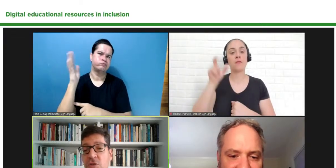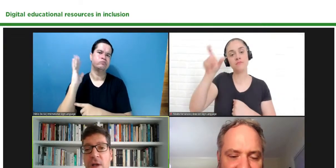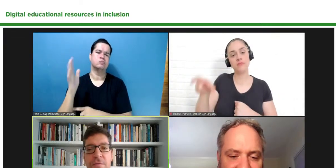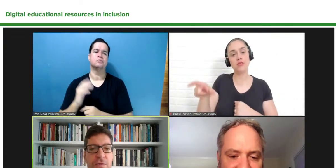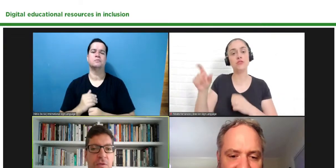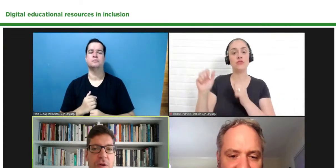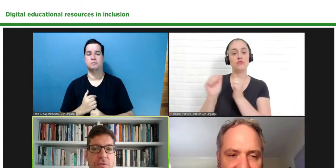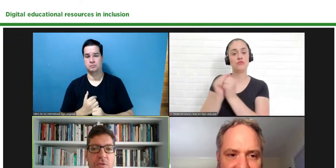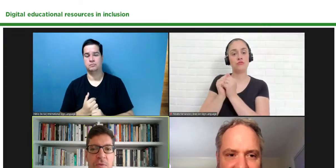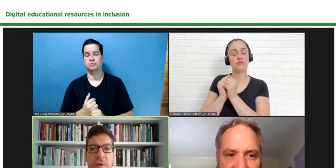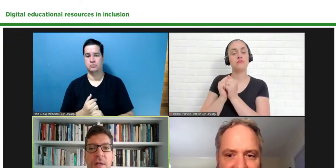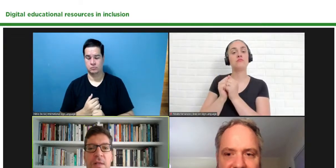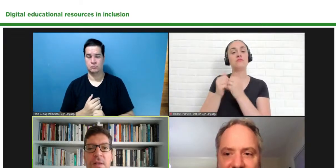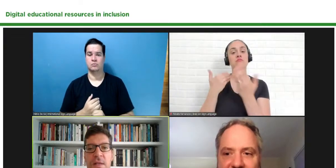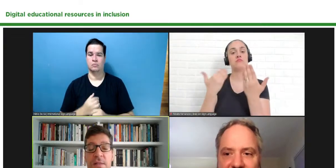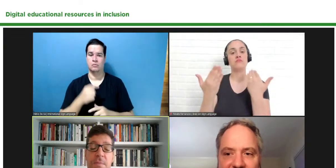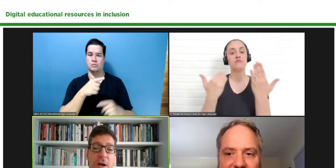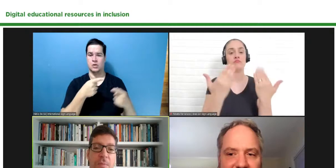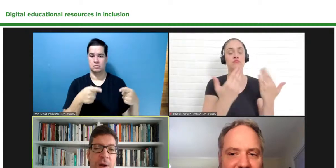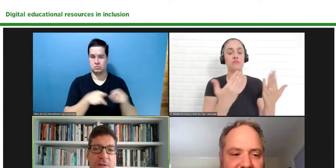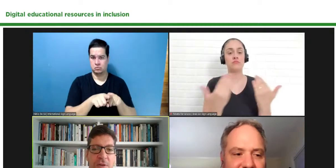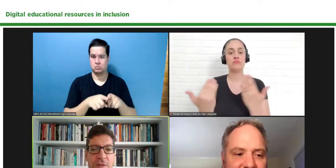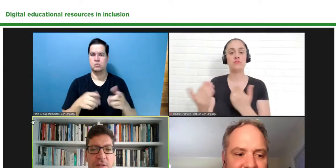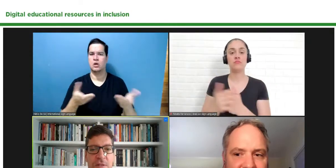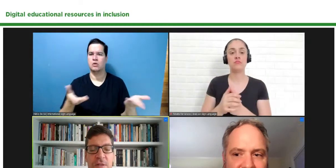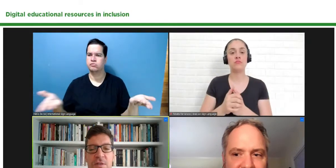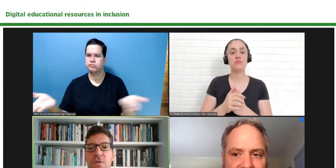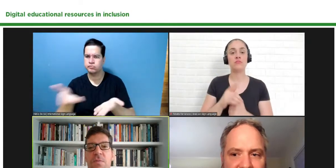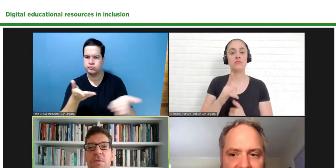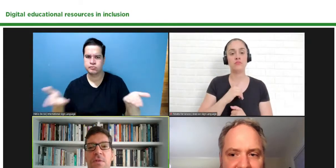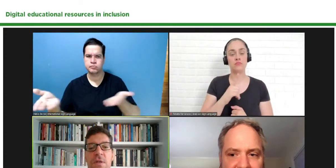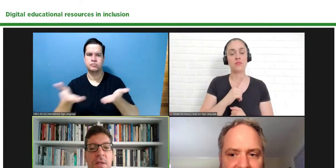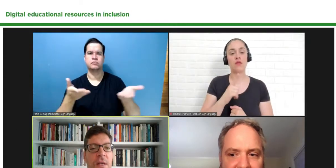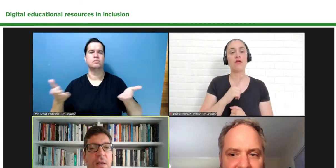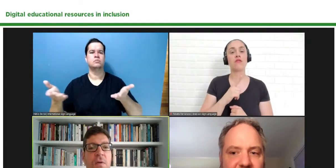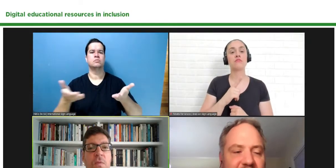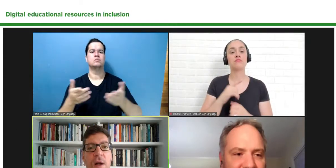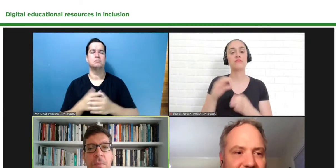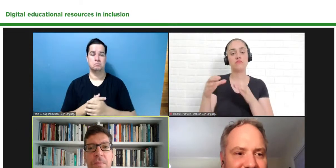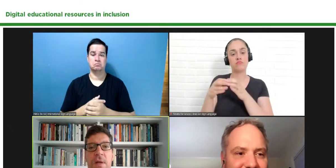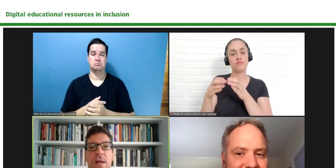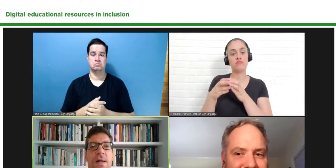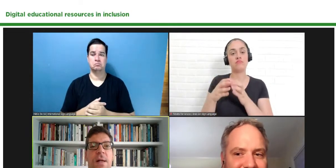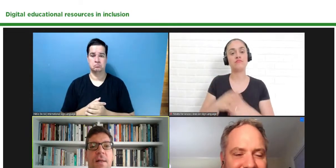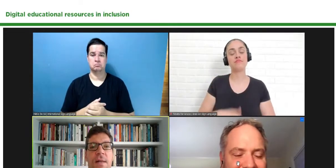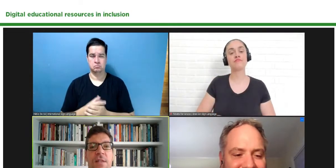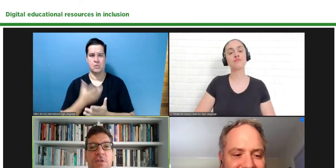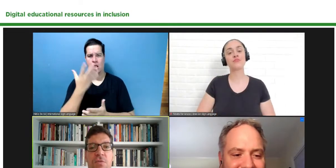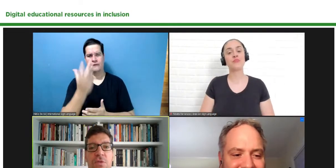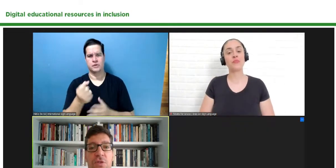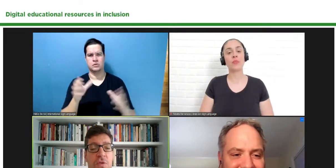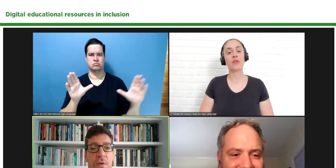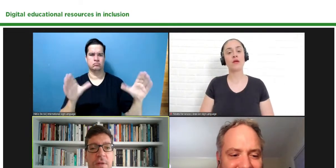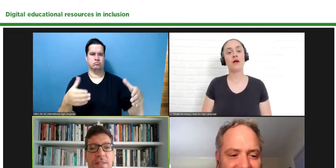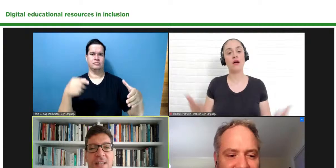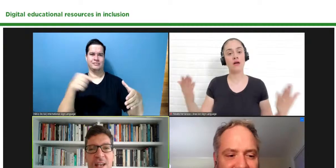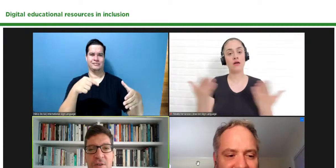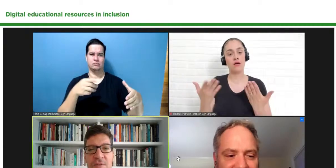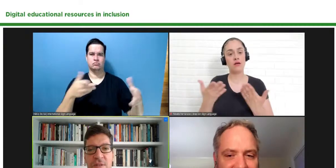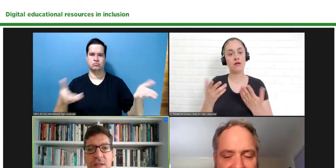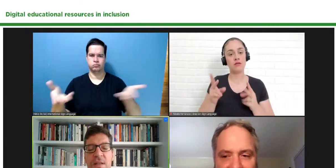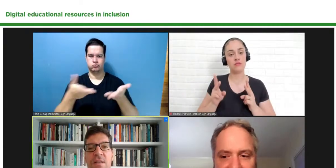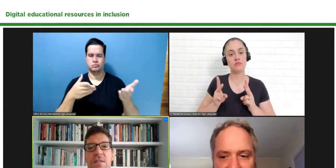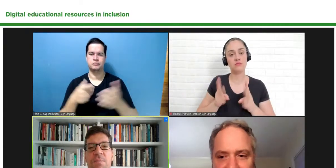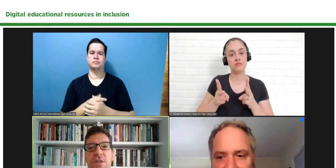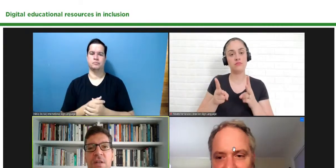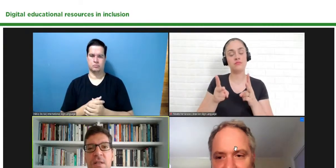and to have you also somehow part of this community. Well, let's go to our